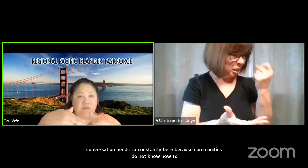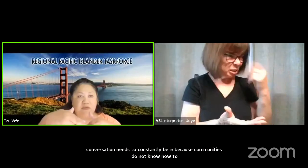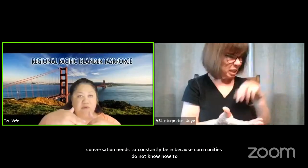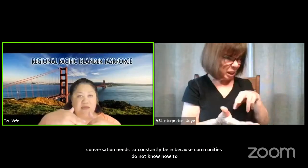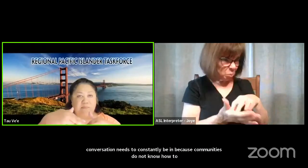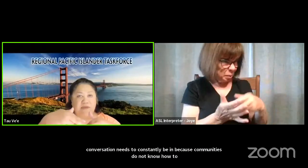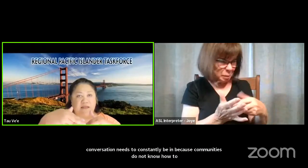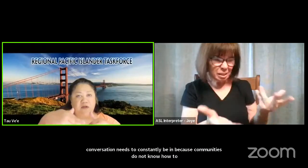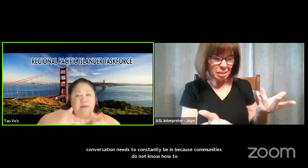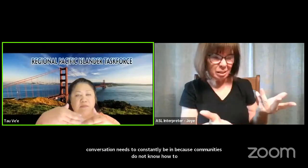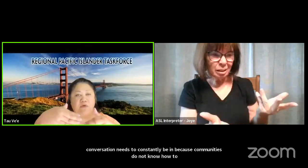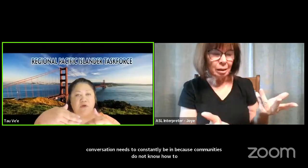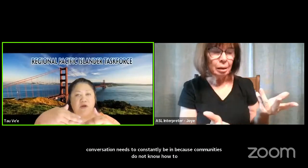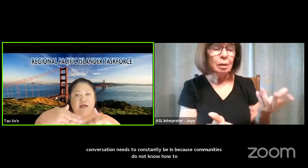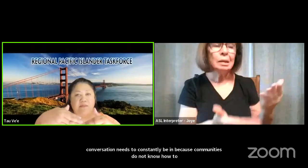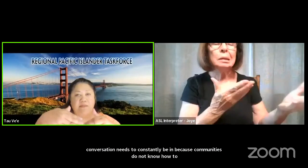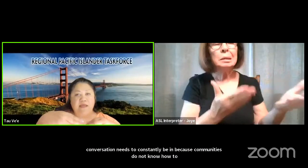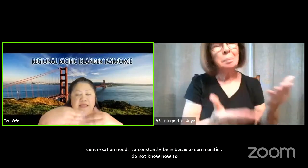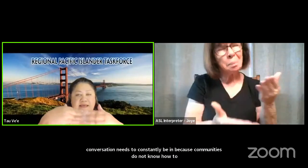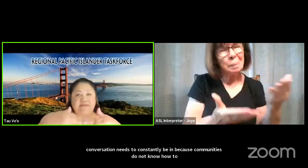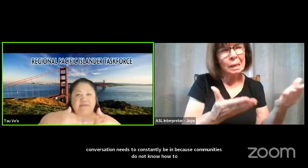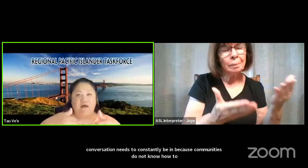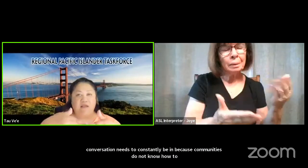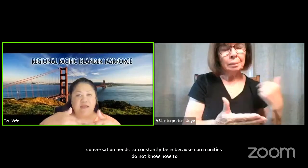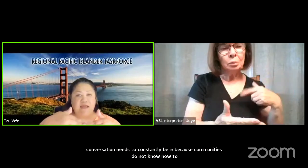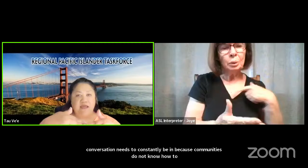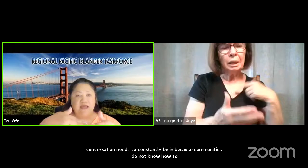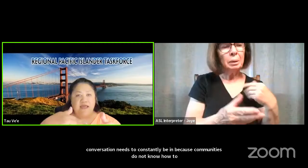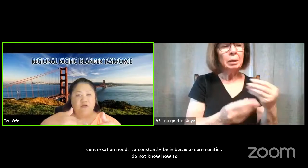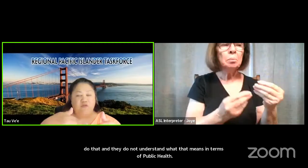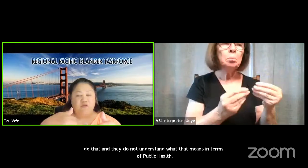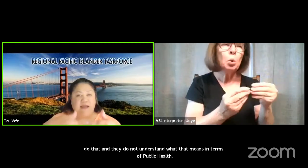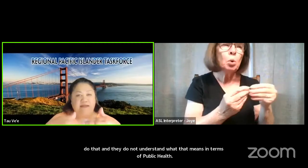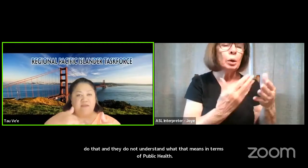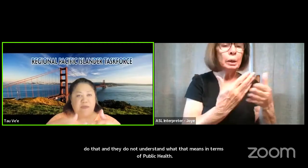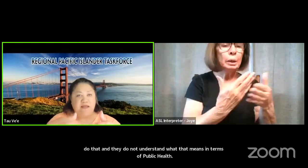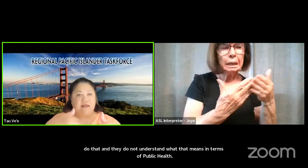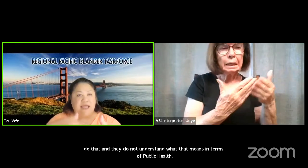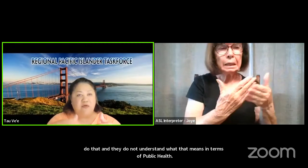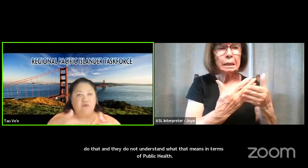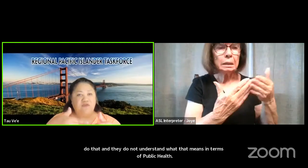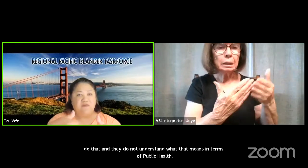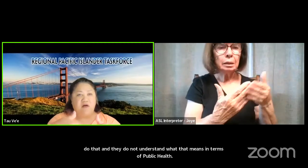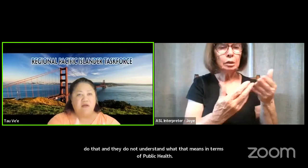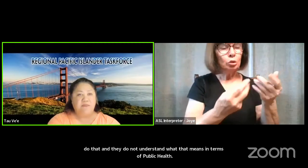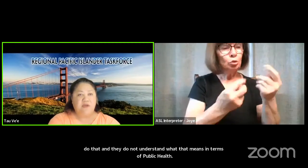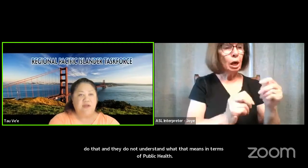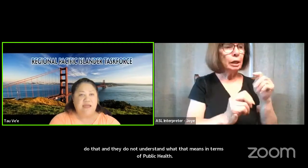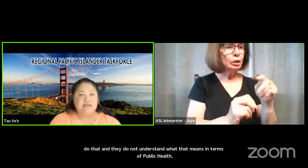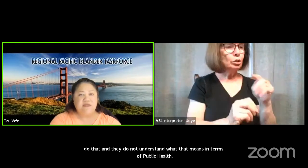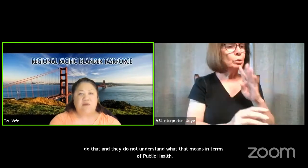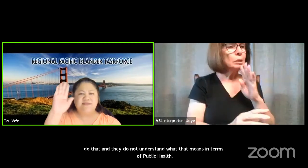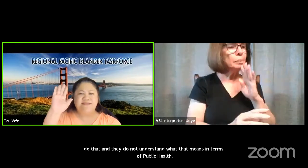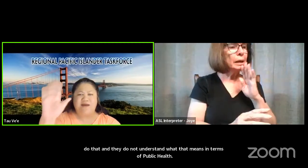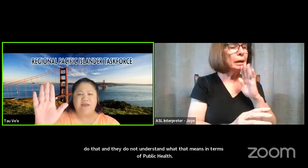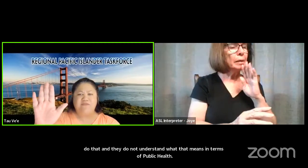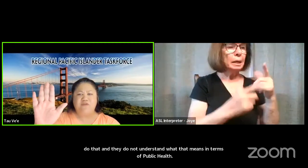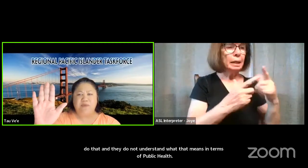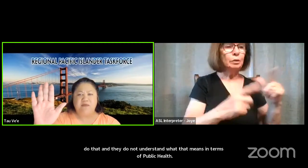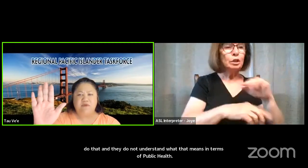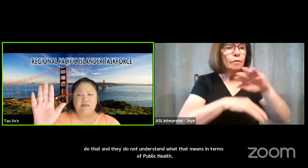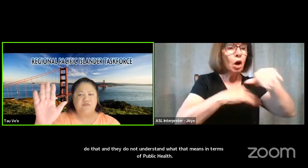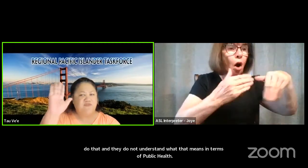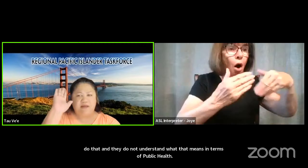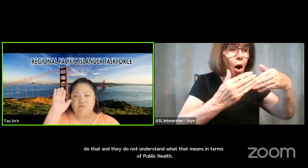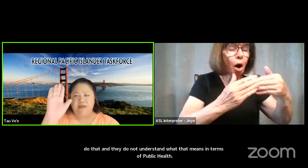So maybe we can be a little bit more easy on the, trying to speak the language of all communities. So sorry